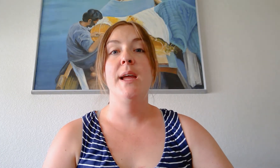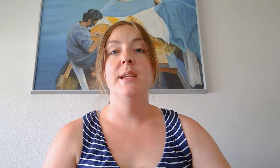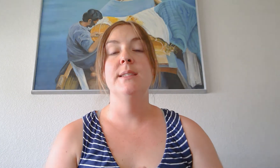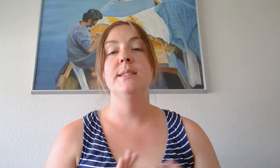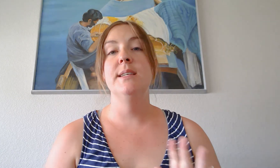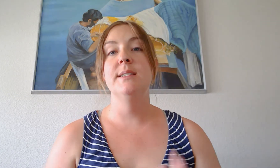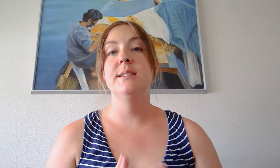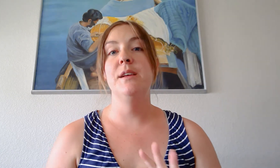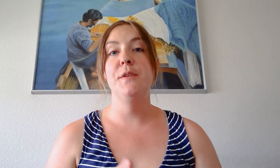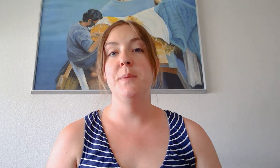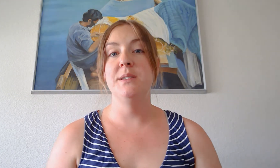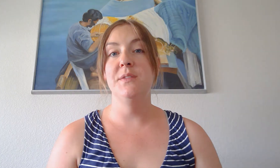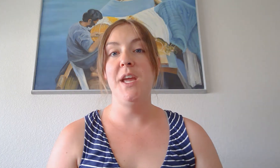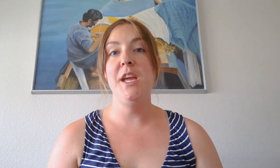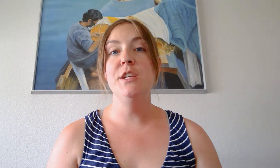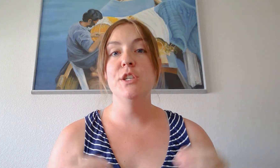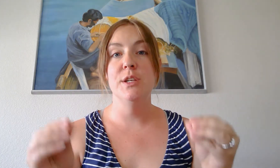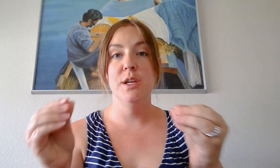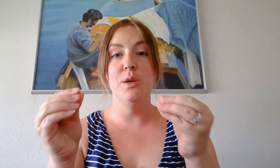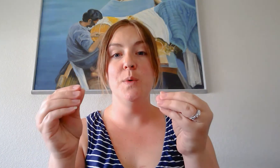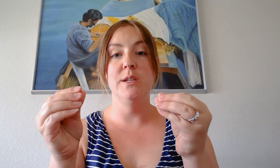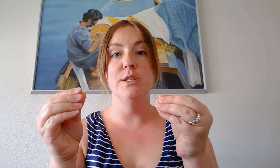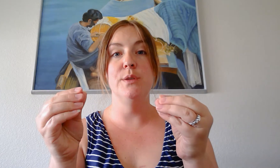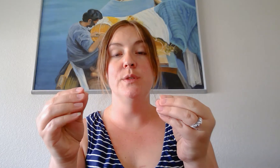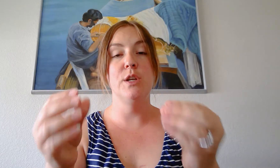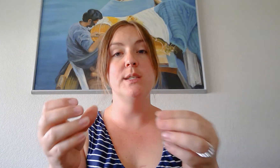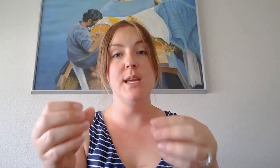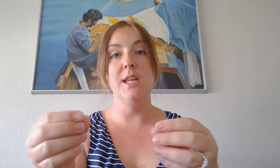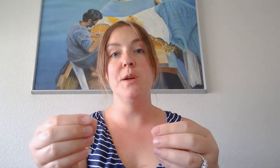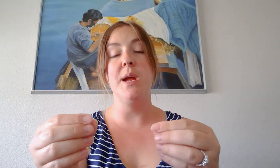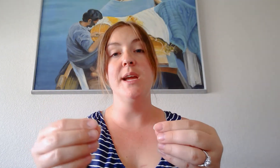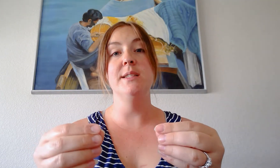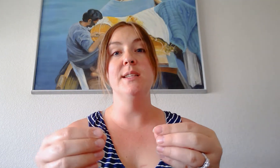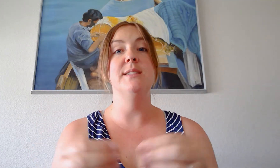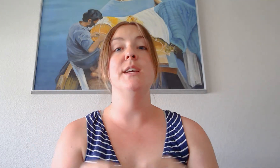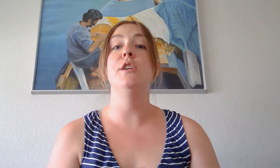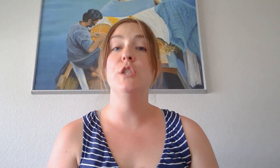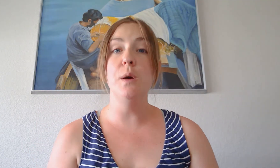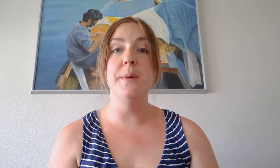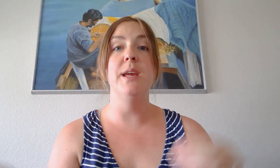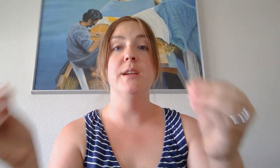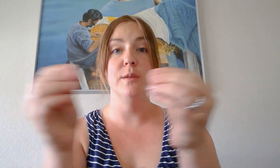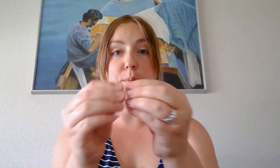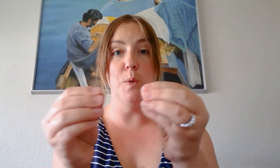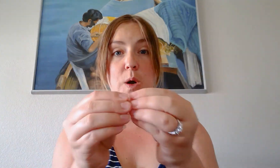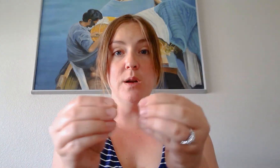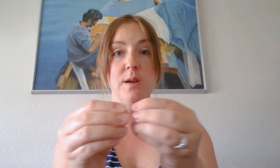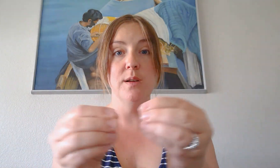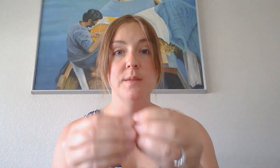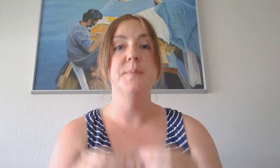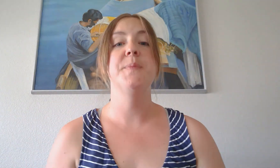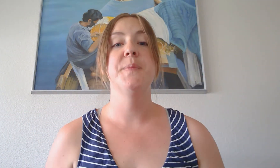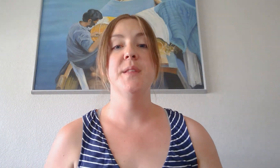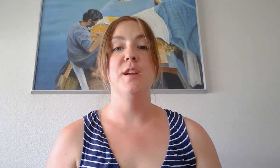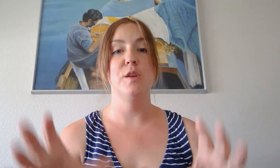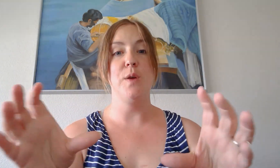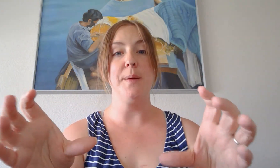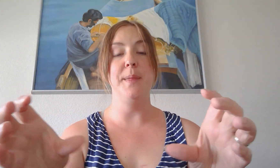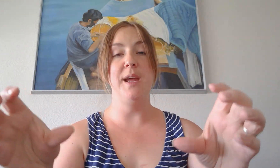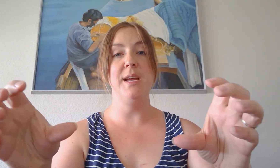By 6 and 7 months of age, you want to start taking their hands and say, show me more. Grab the